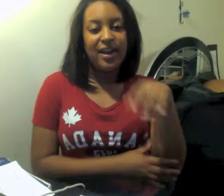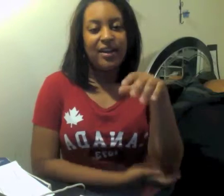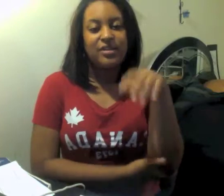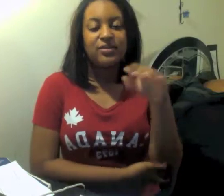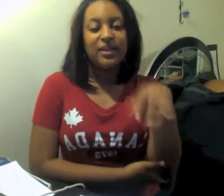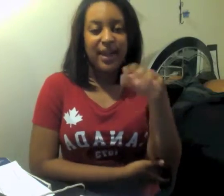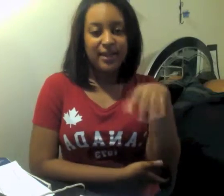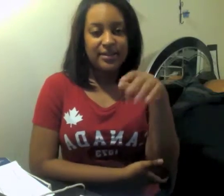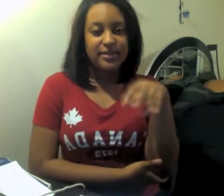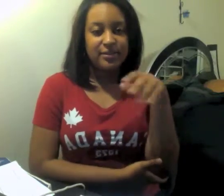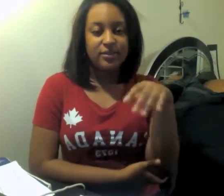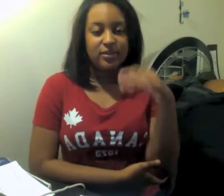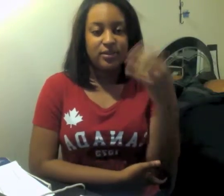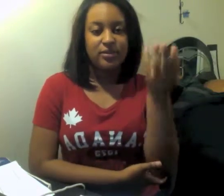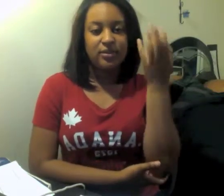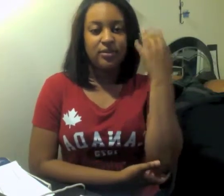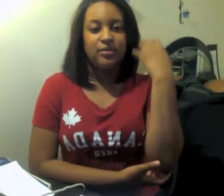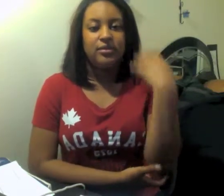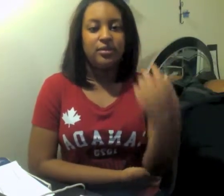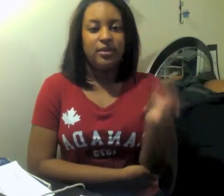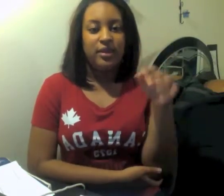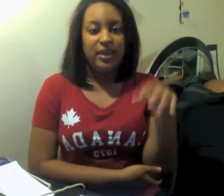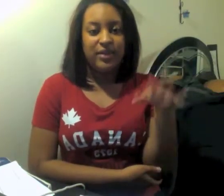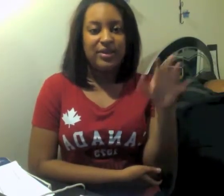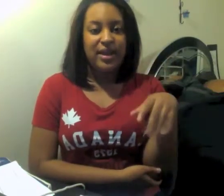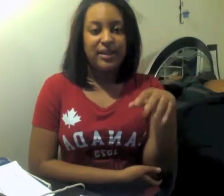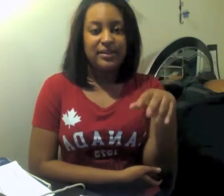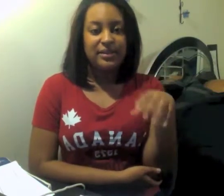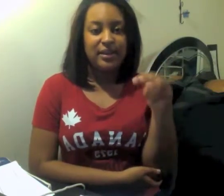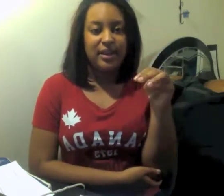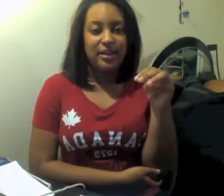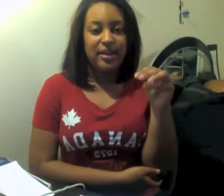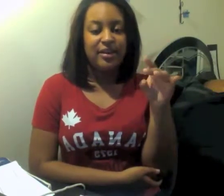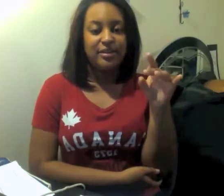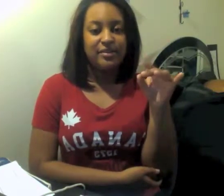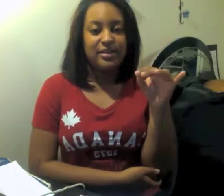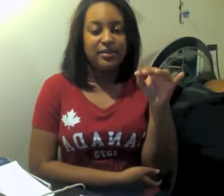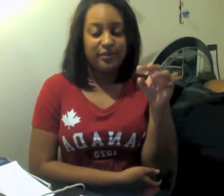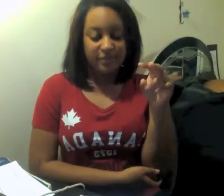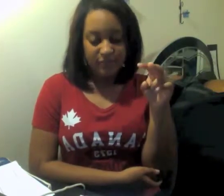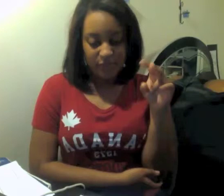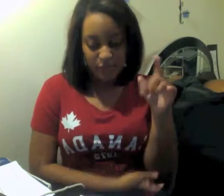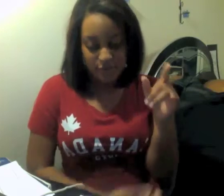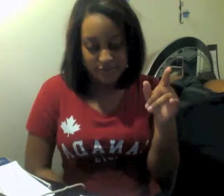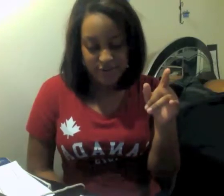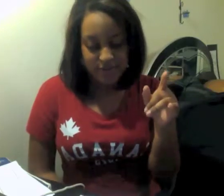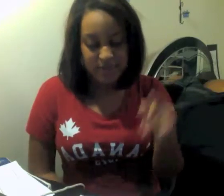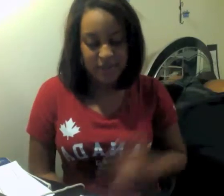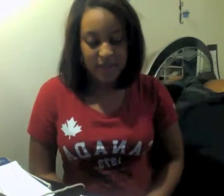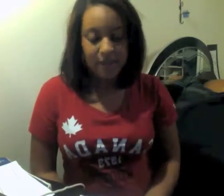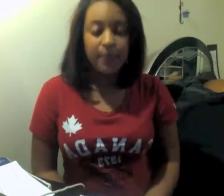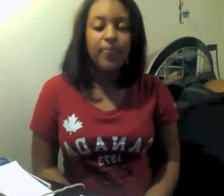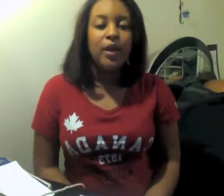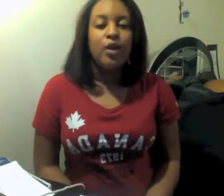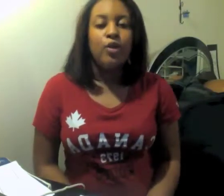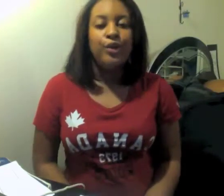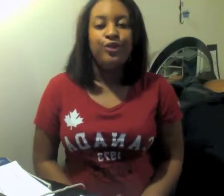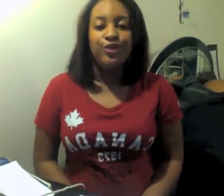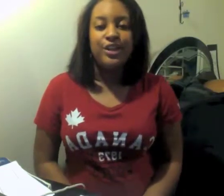is relaxed. Like, relax. And that helps with your fingerspelling. When you